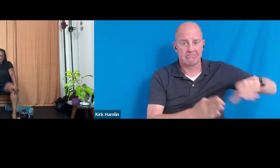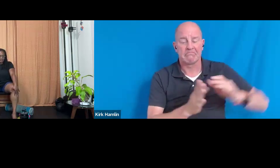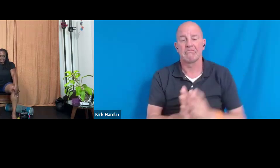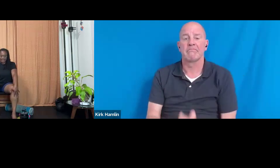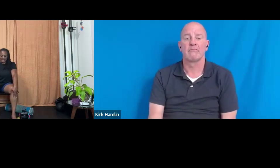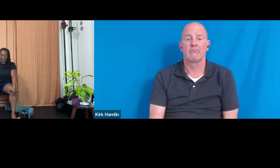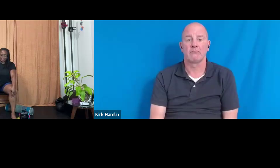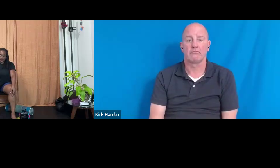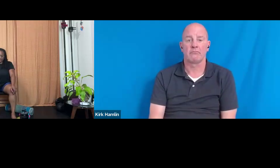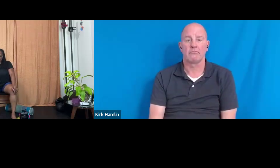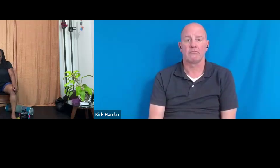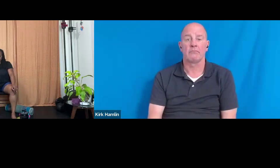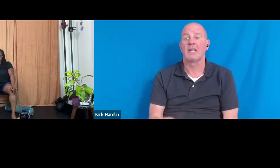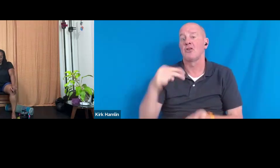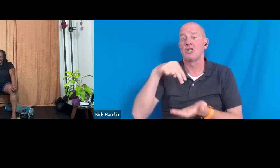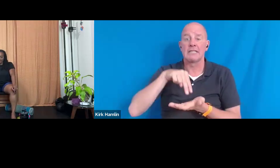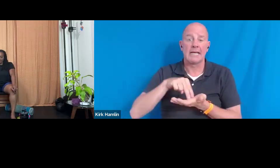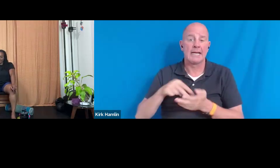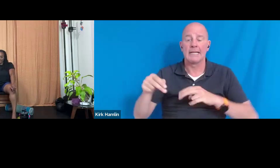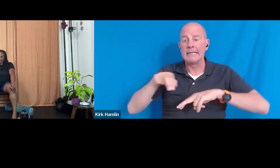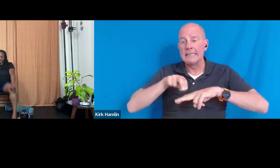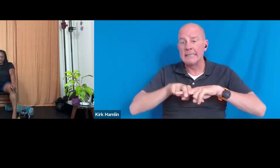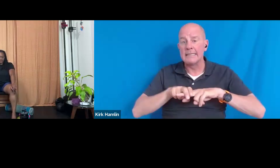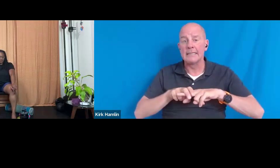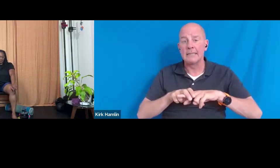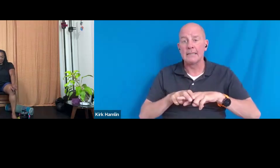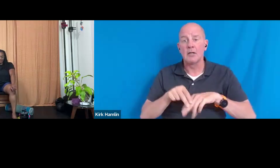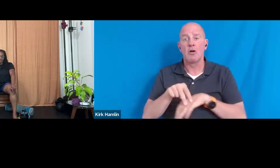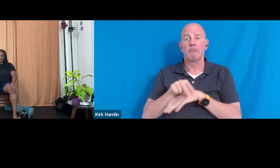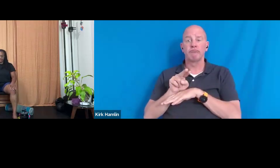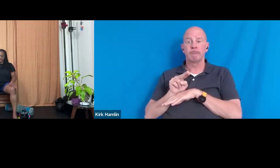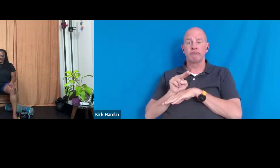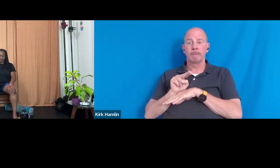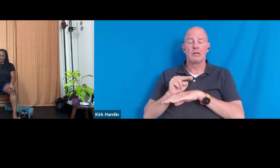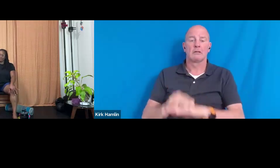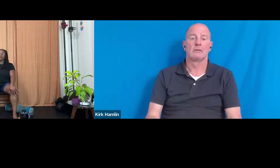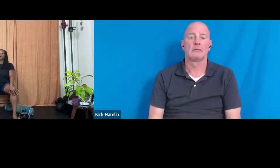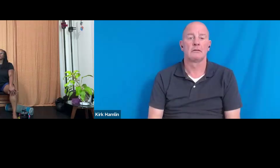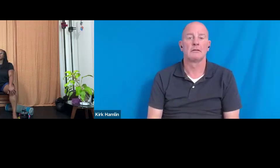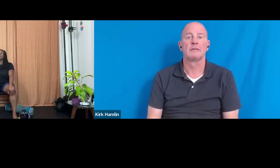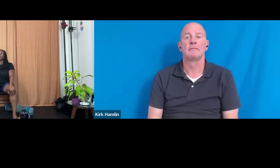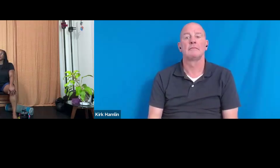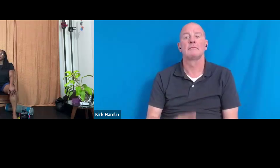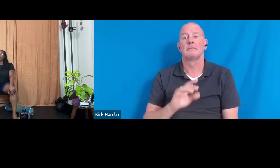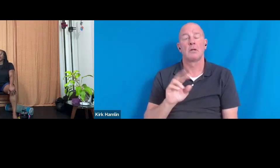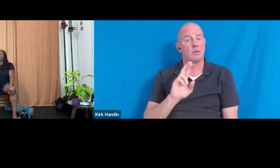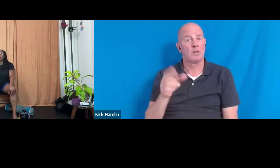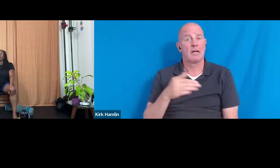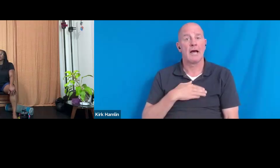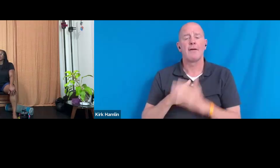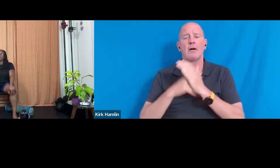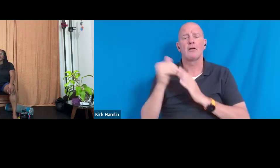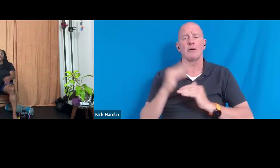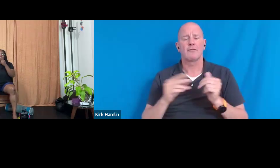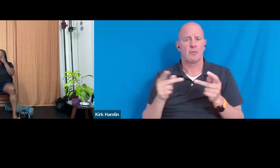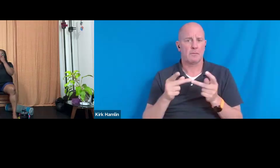you're standing, seated, or reclined. Let's get into a comfy position.